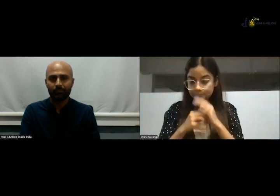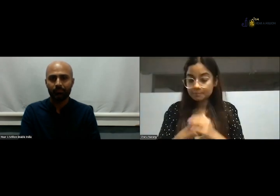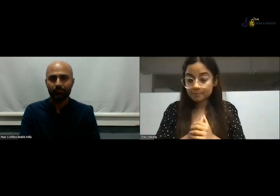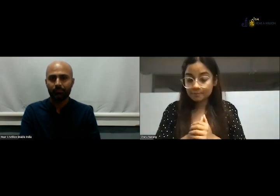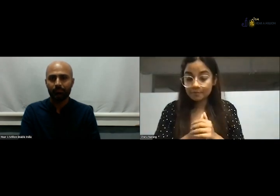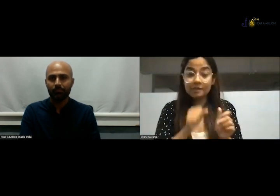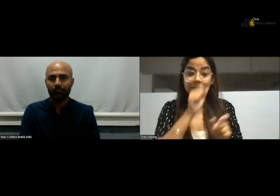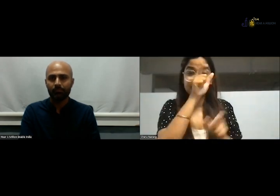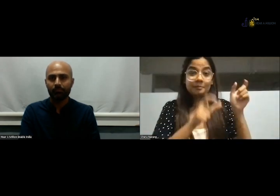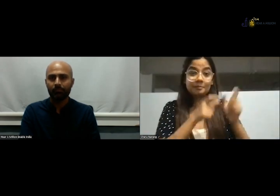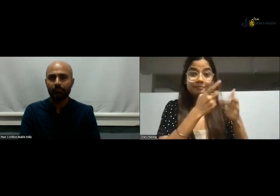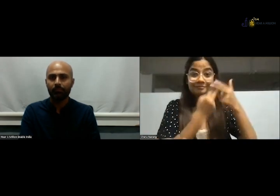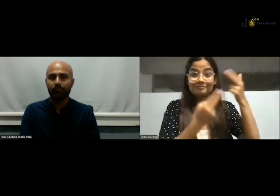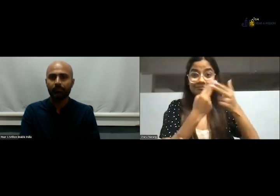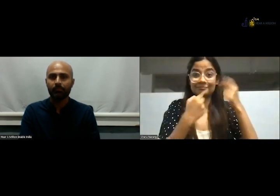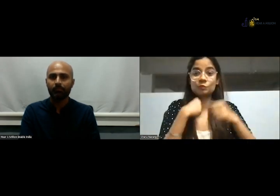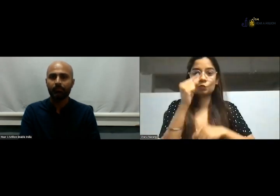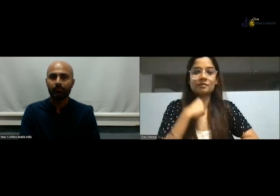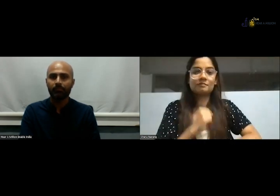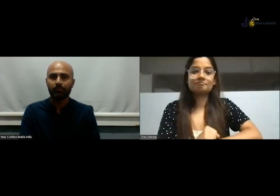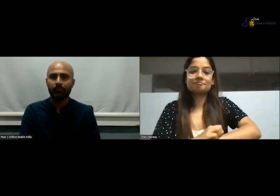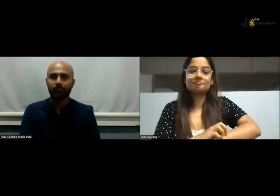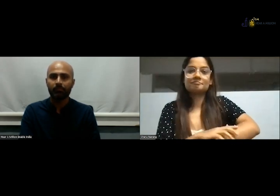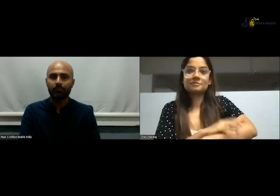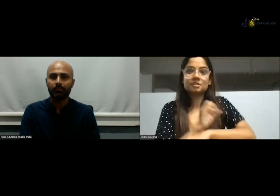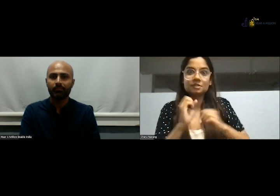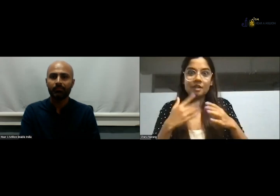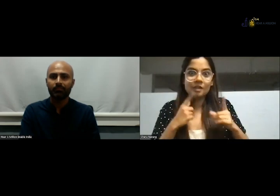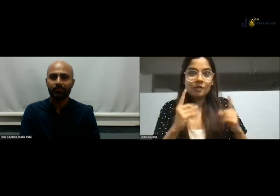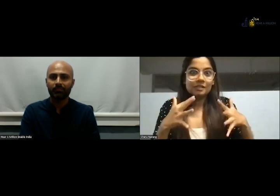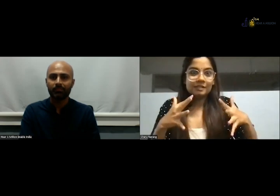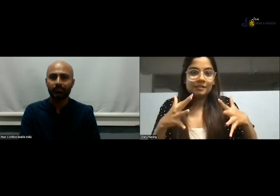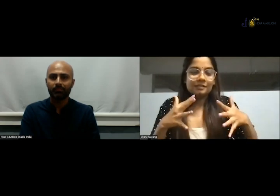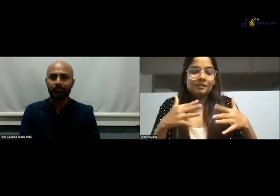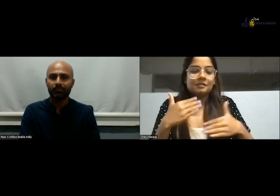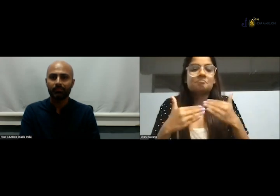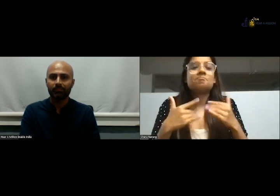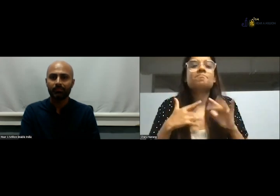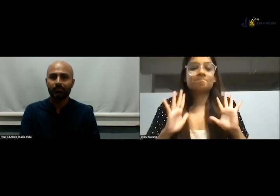with Sudamani. I've noted down few points.